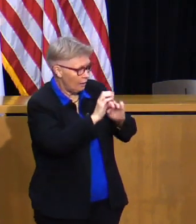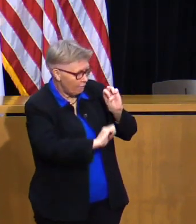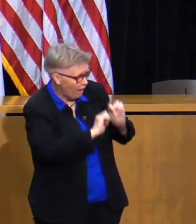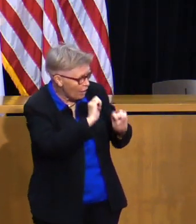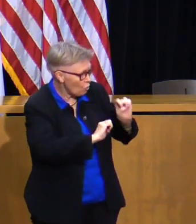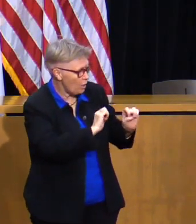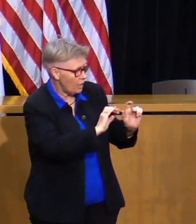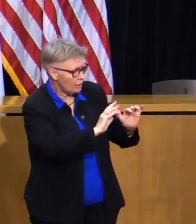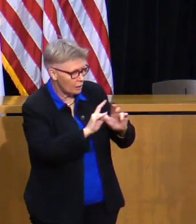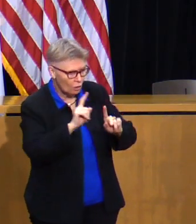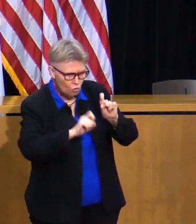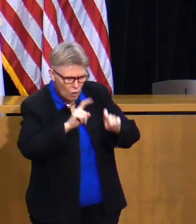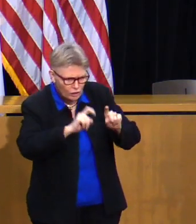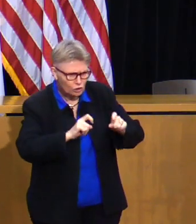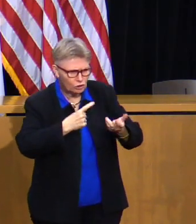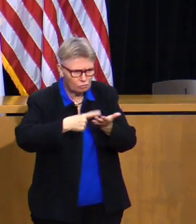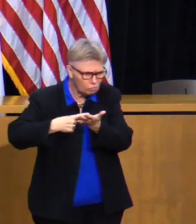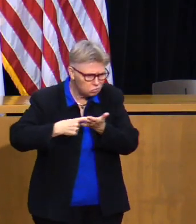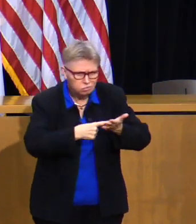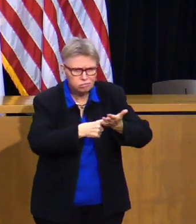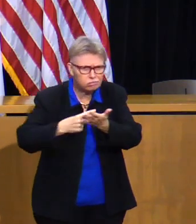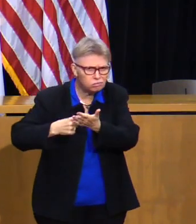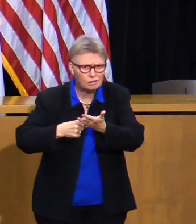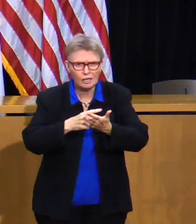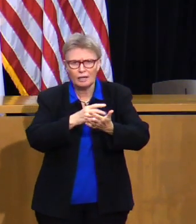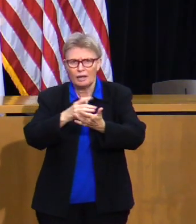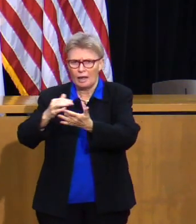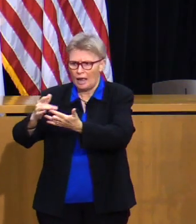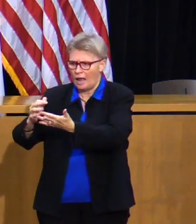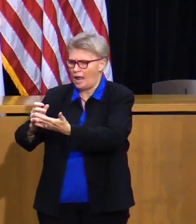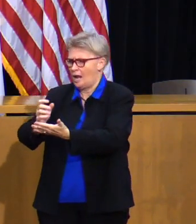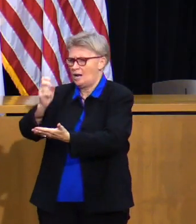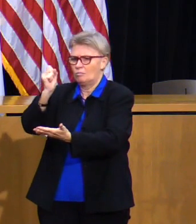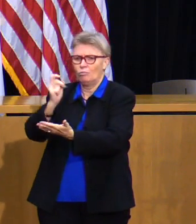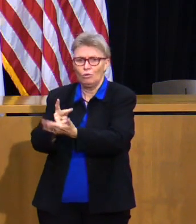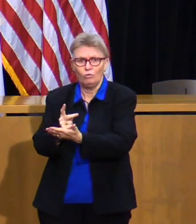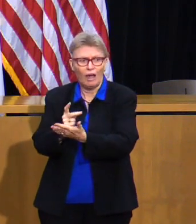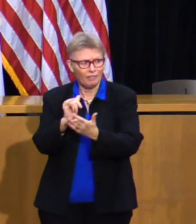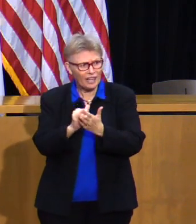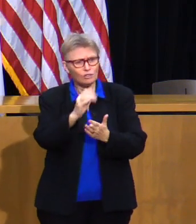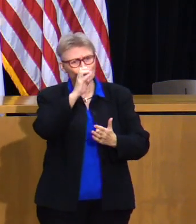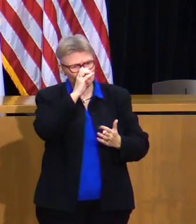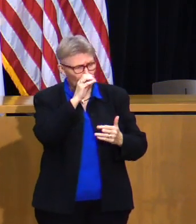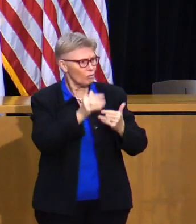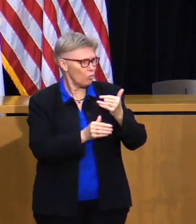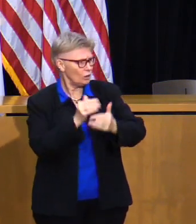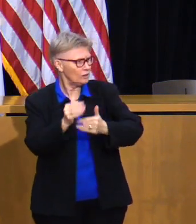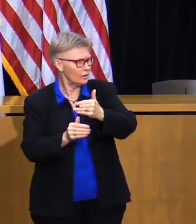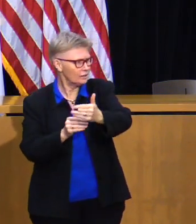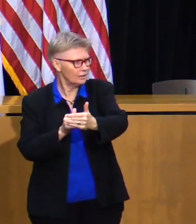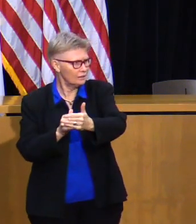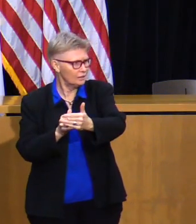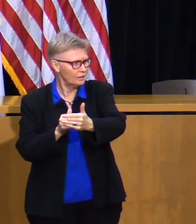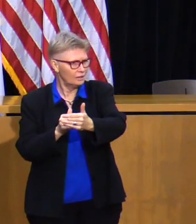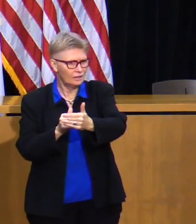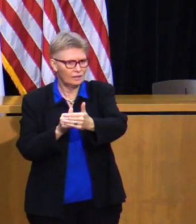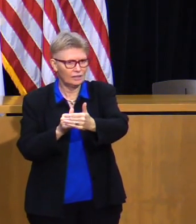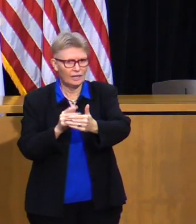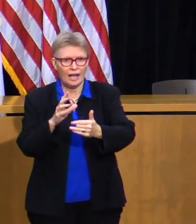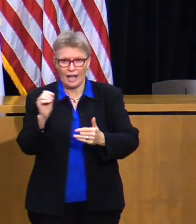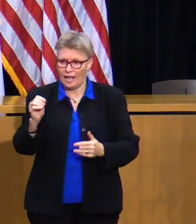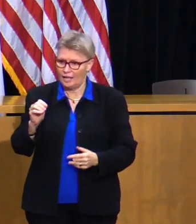evaluating these candidates with a judicial nominating council who works really hard at that part